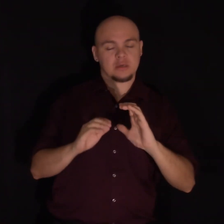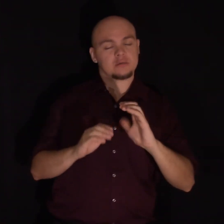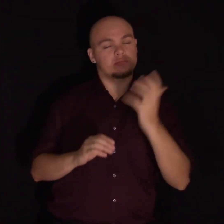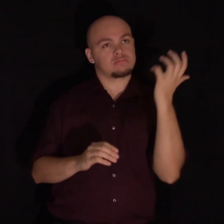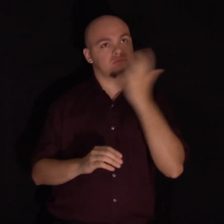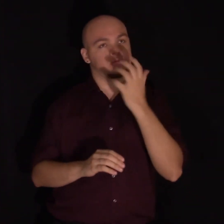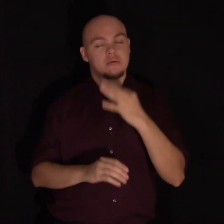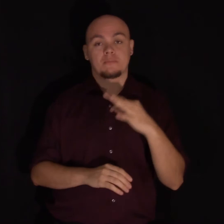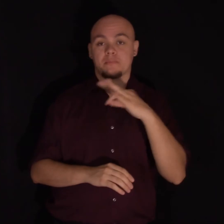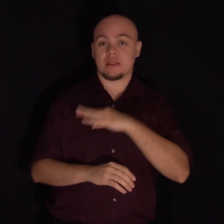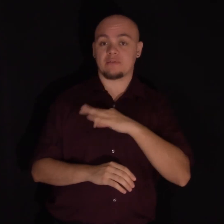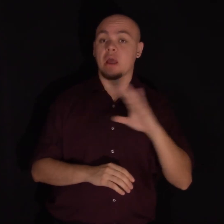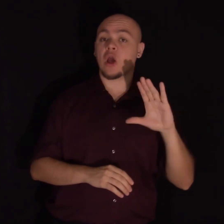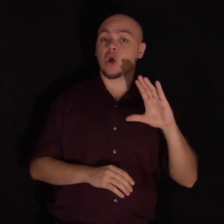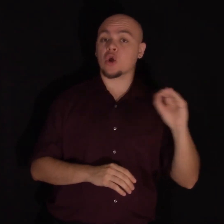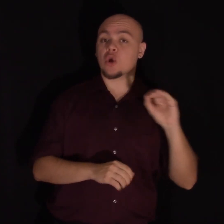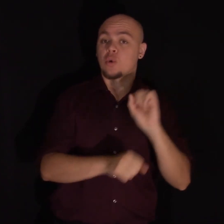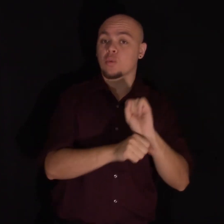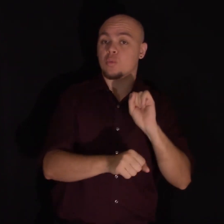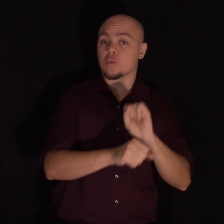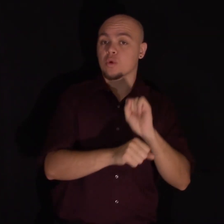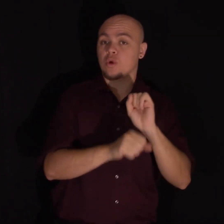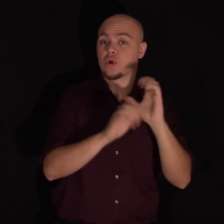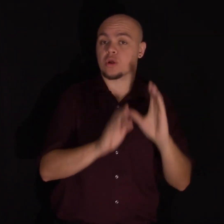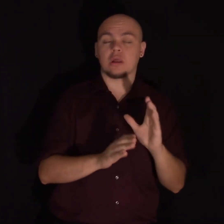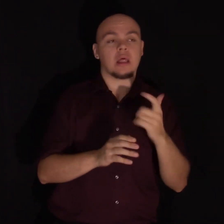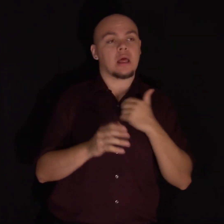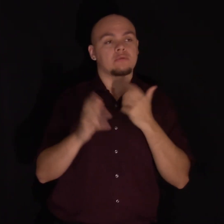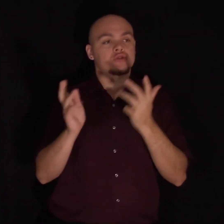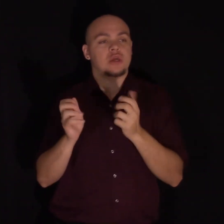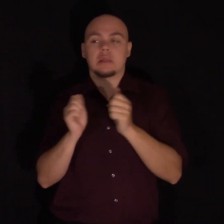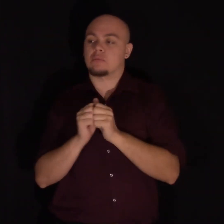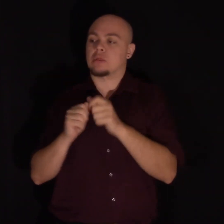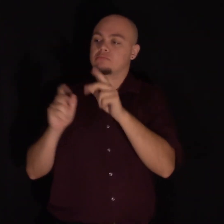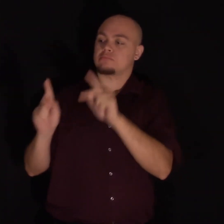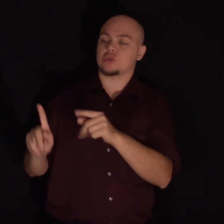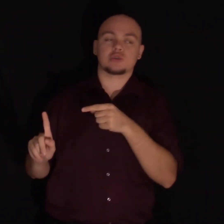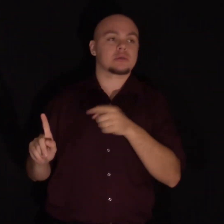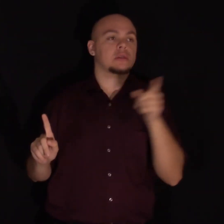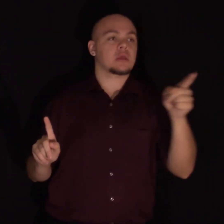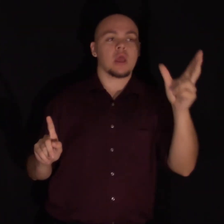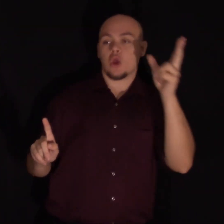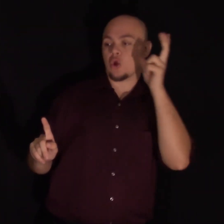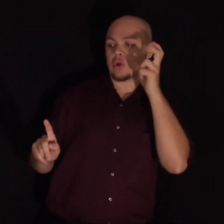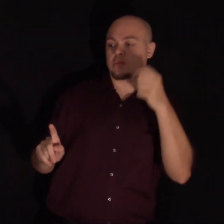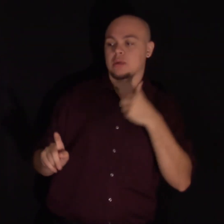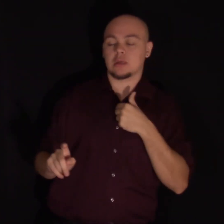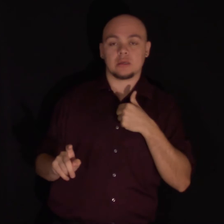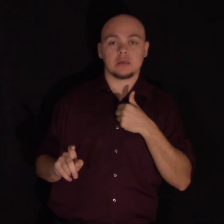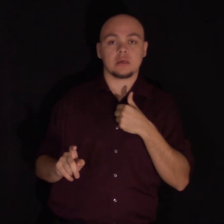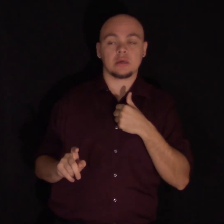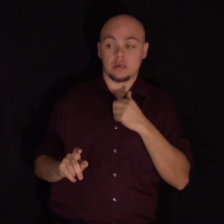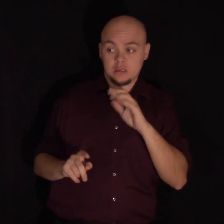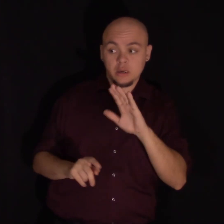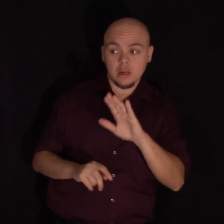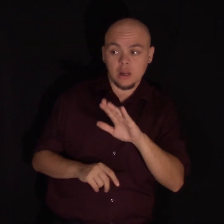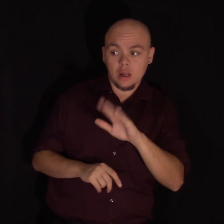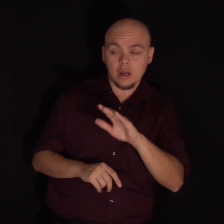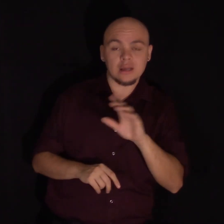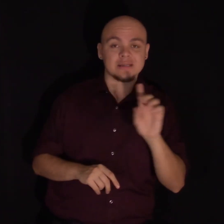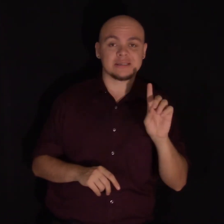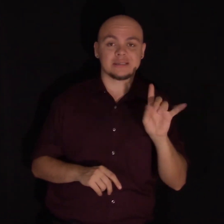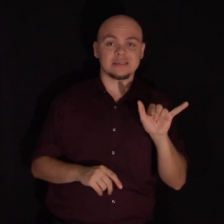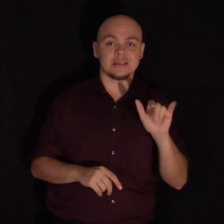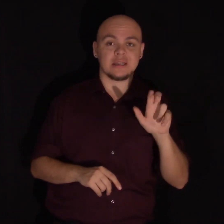with a coworker who overheard me talking to someone else in my office cubicle. She heard me say that Dylan could not